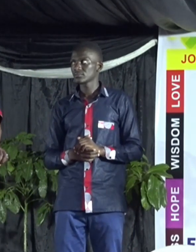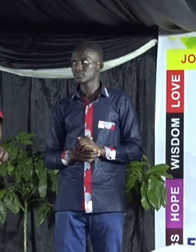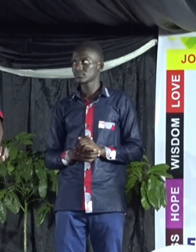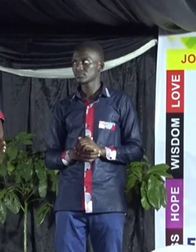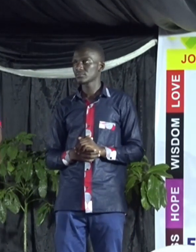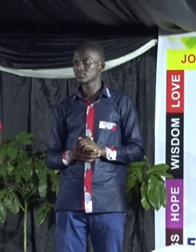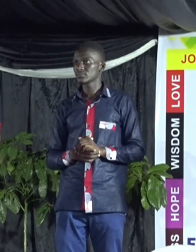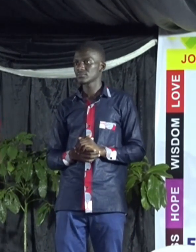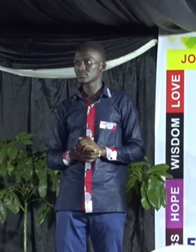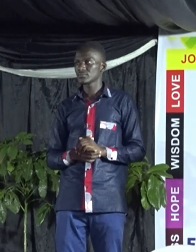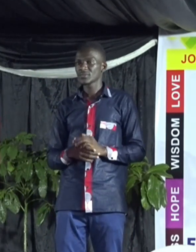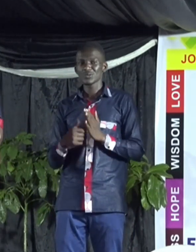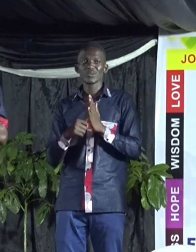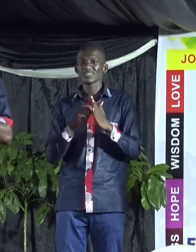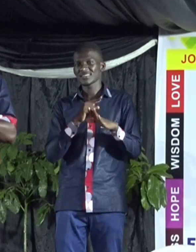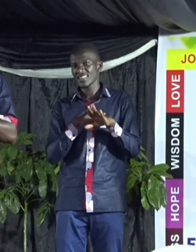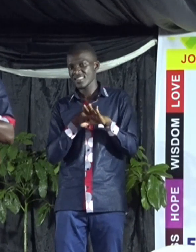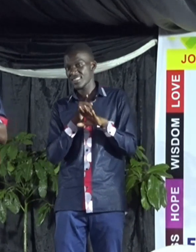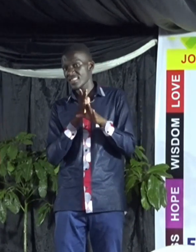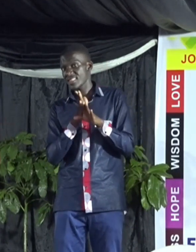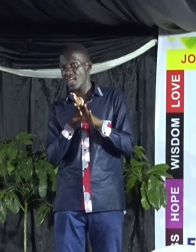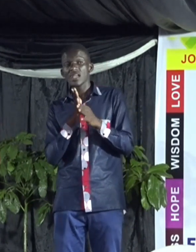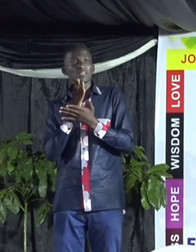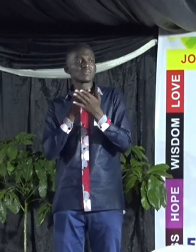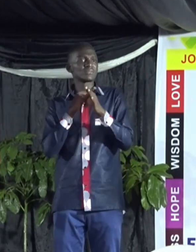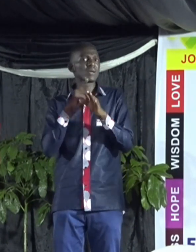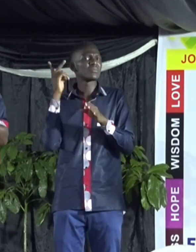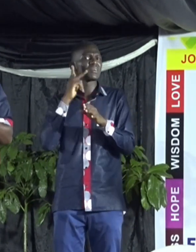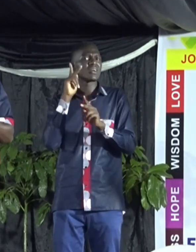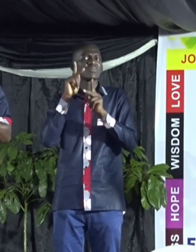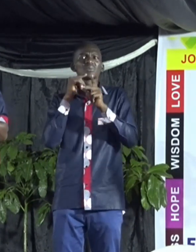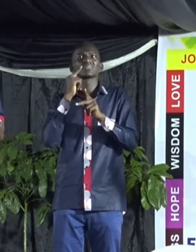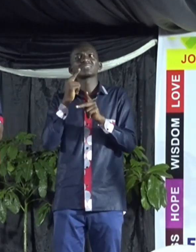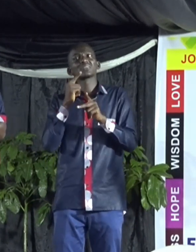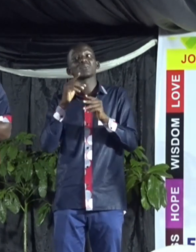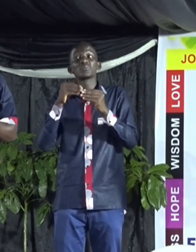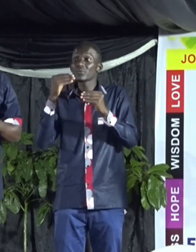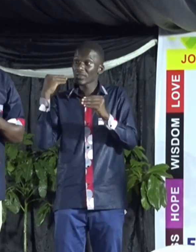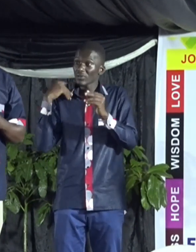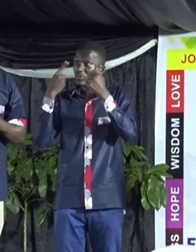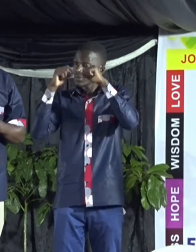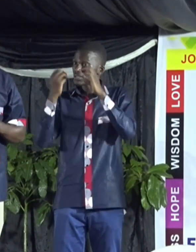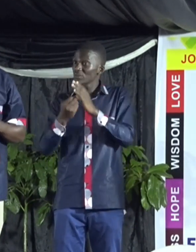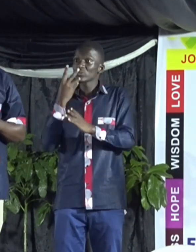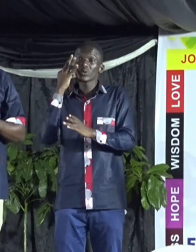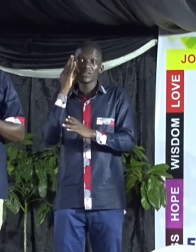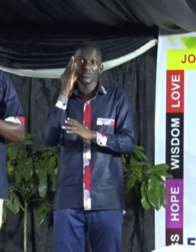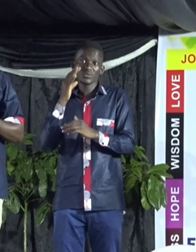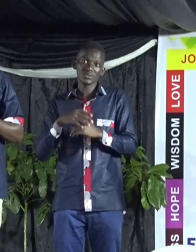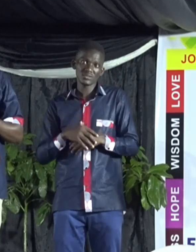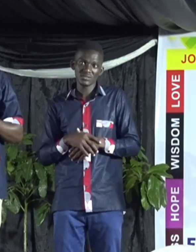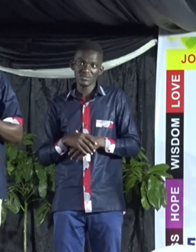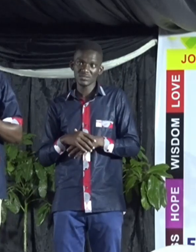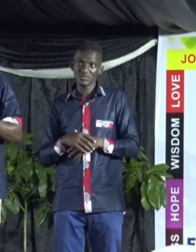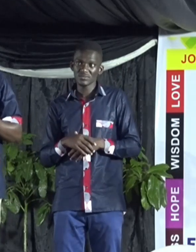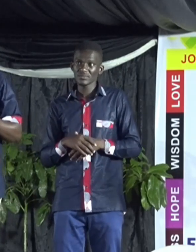Banaye obudde okubabwe waliwo gwo uliranga yewanira banaye abo luganda abo lukule tubale bibala tubale kibala. We need to bear